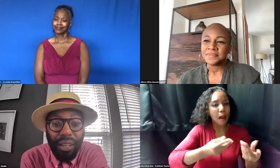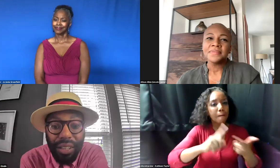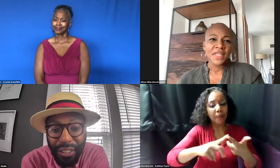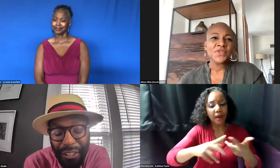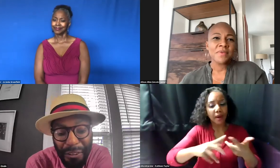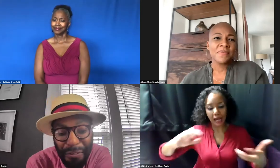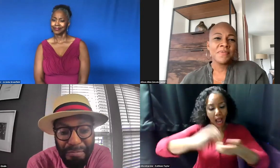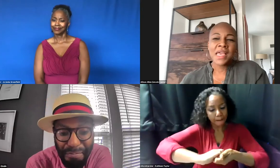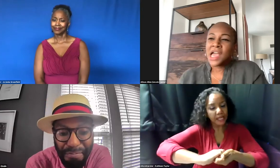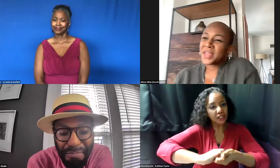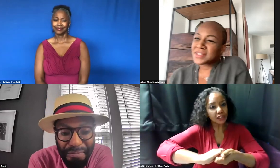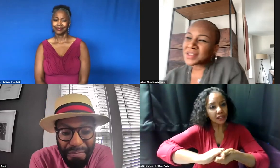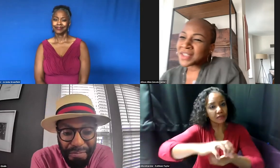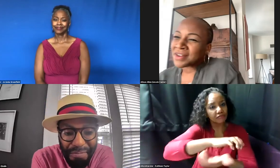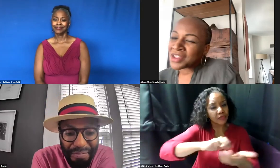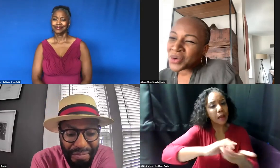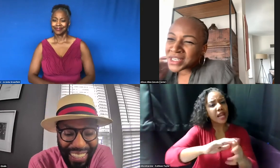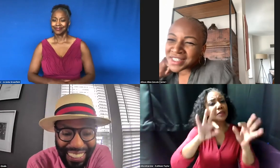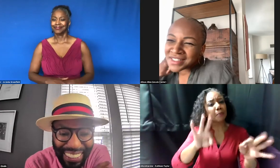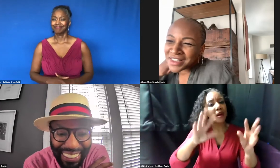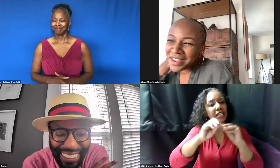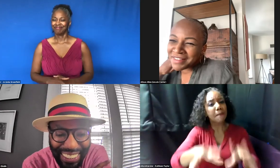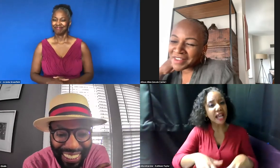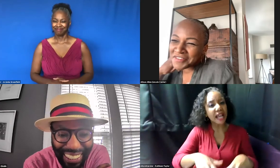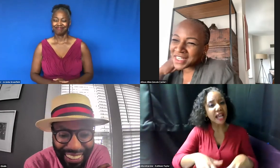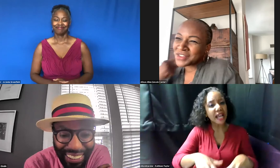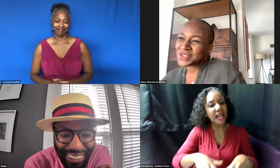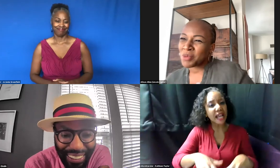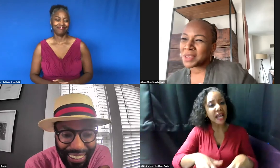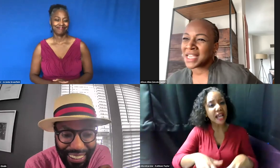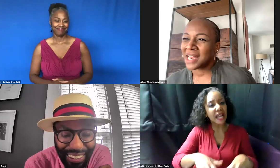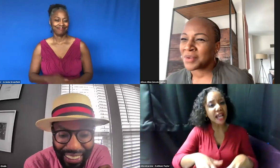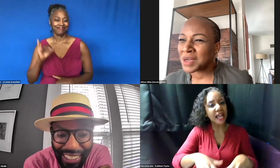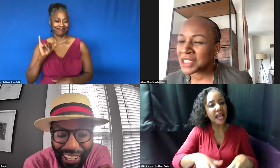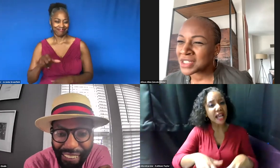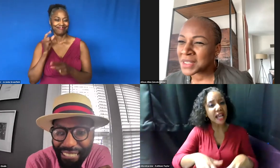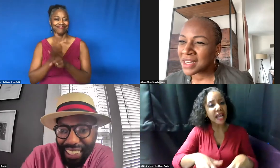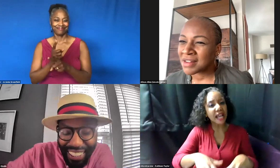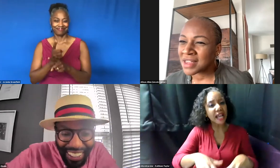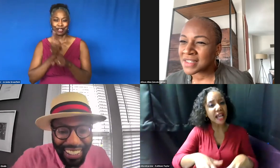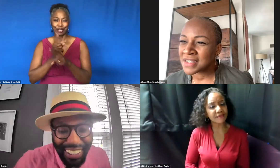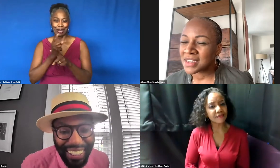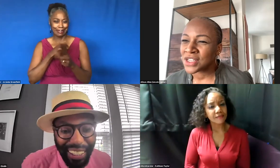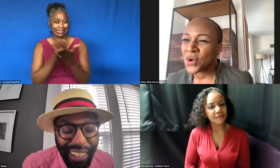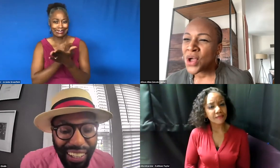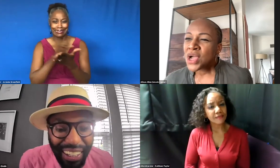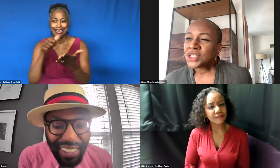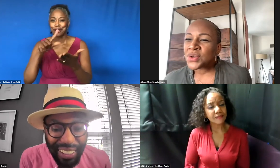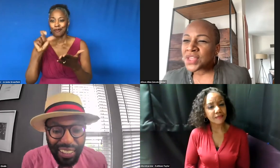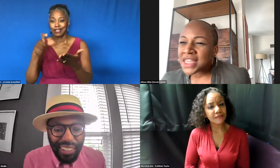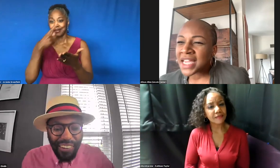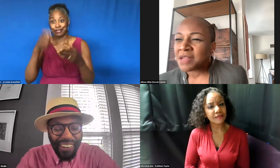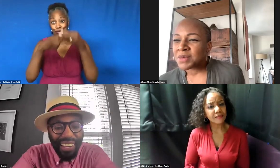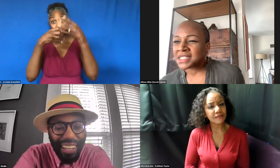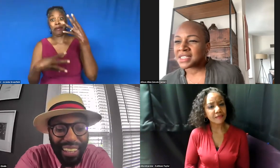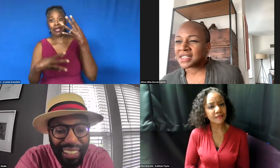magic. That's right. Okay, let's get another question because I have a feeling there's so many and I want to make sure that we get a lot of these done. So do